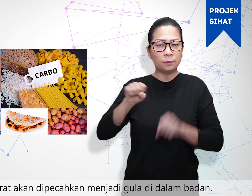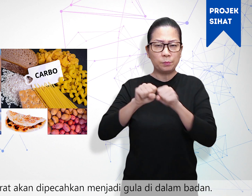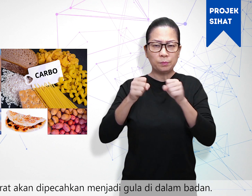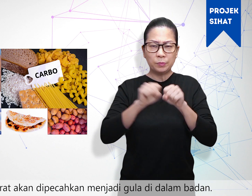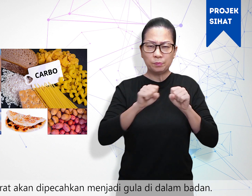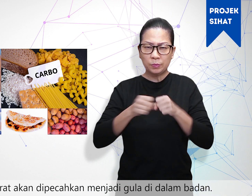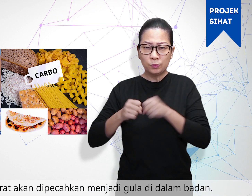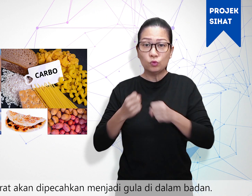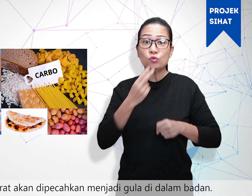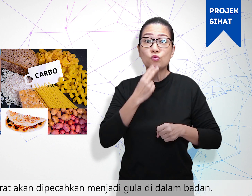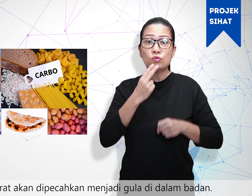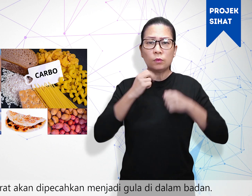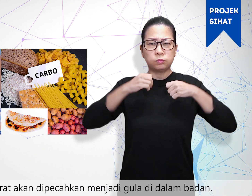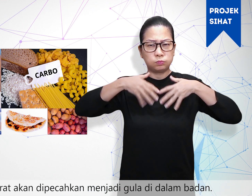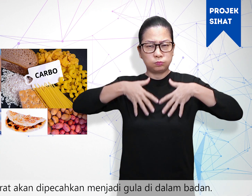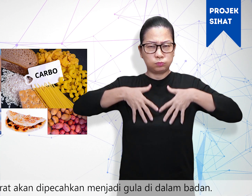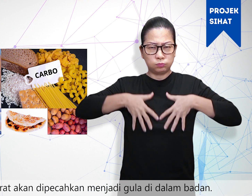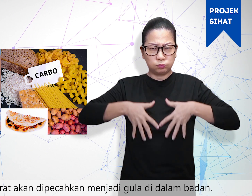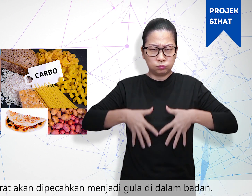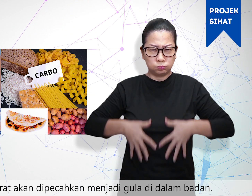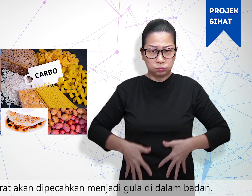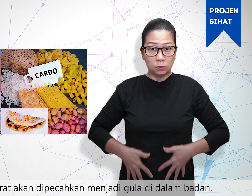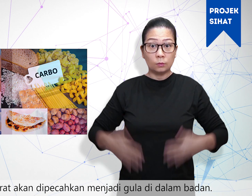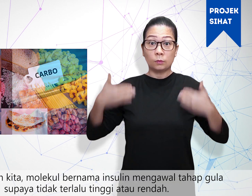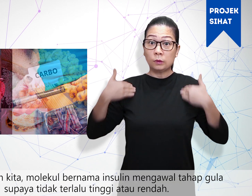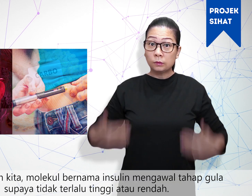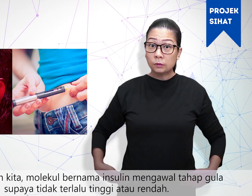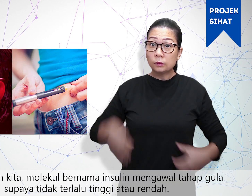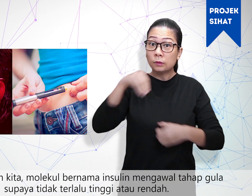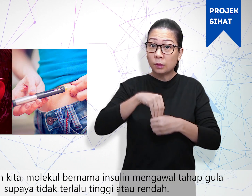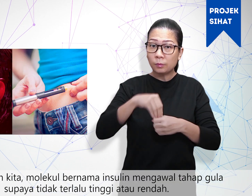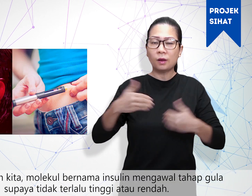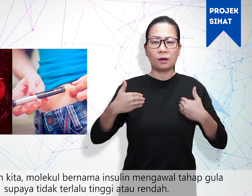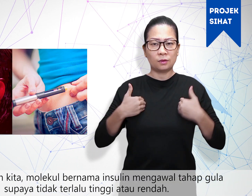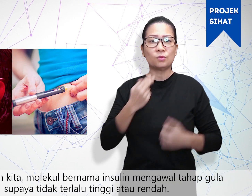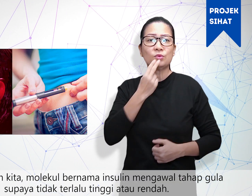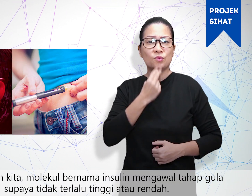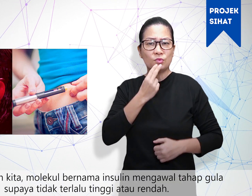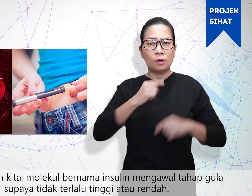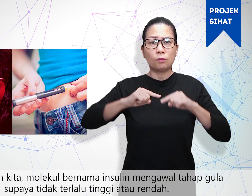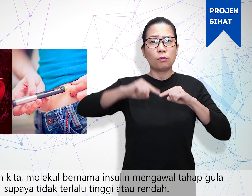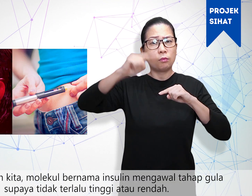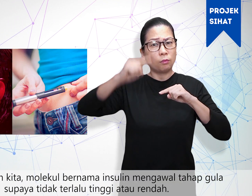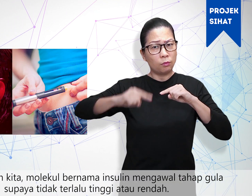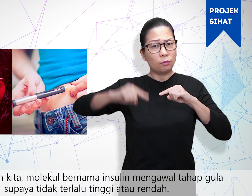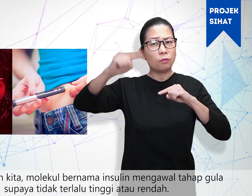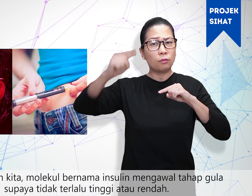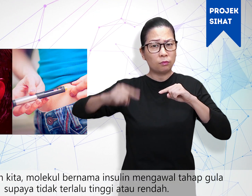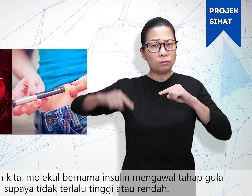Carbohydrate is broken down into glucose. In our body, insulin controls the level of